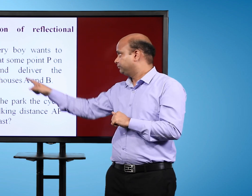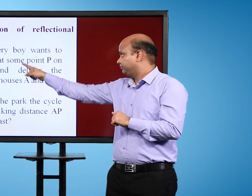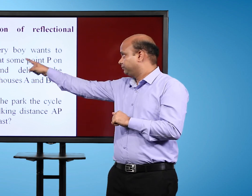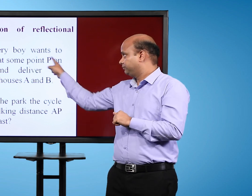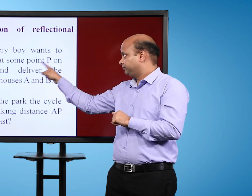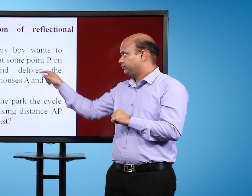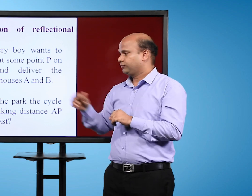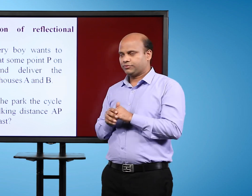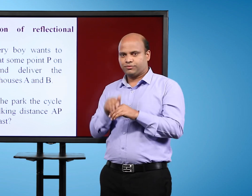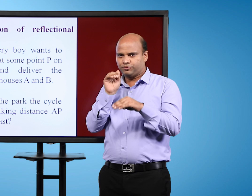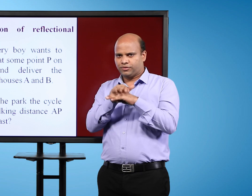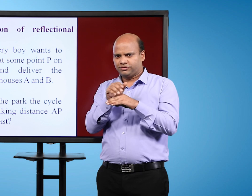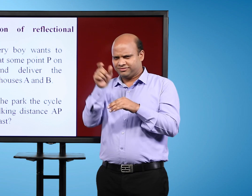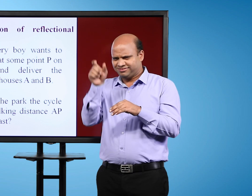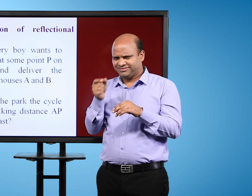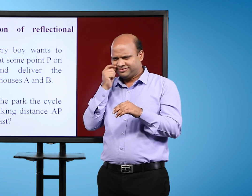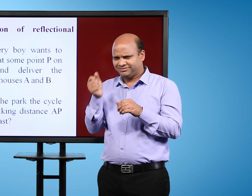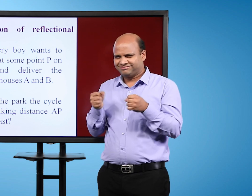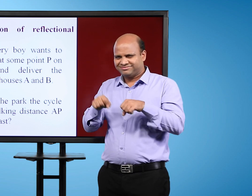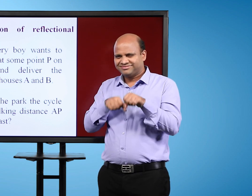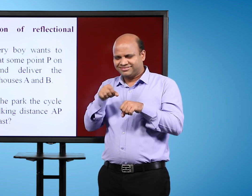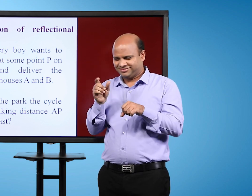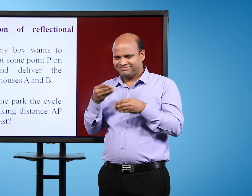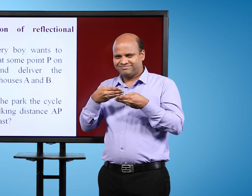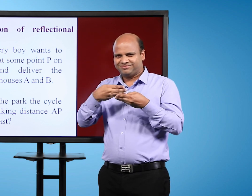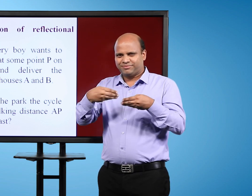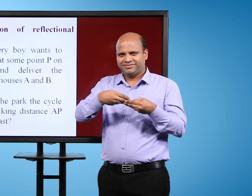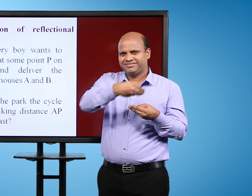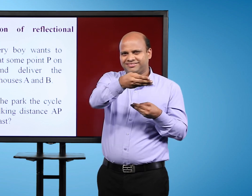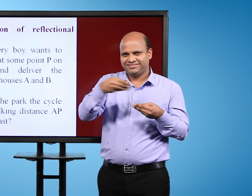A paper delivery boy wants to park his cycle at some point